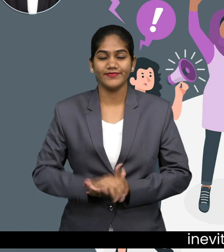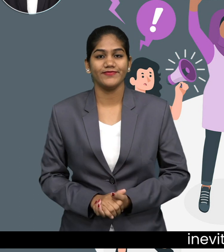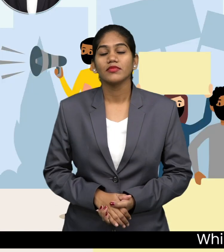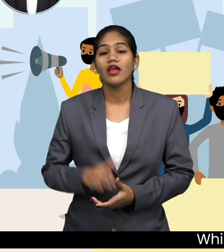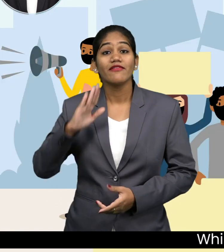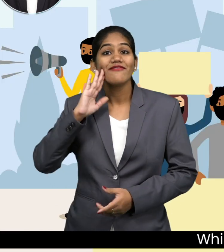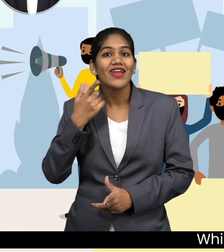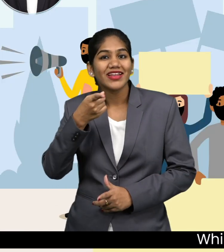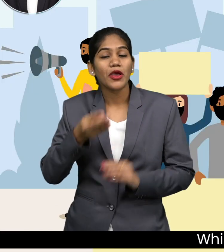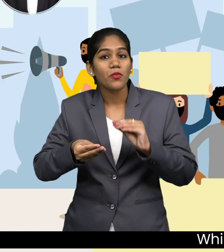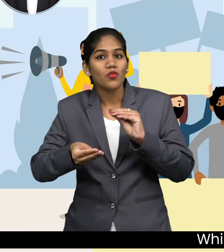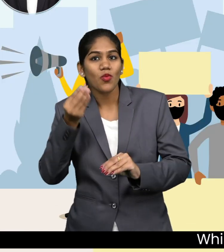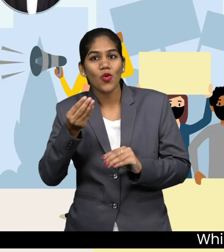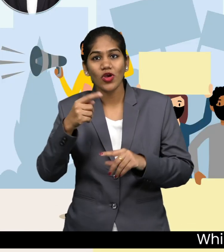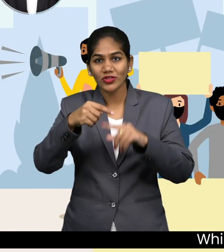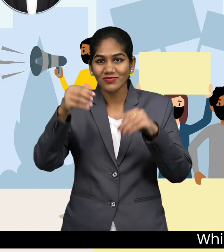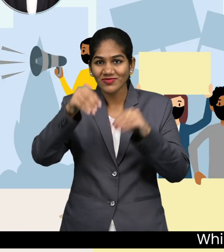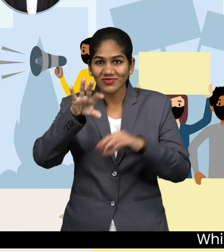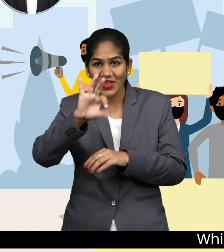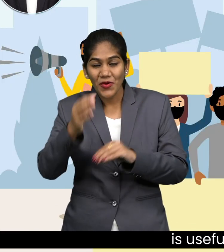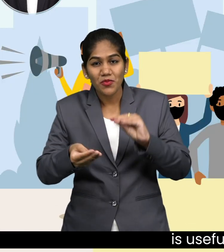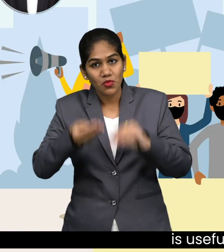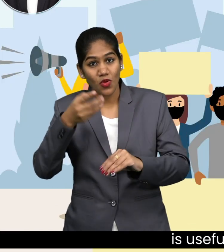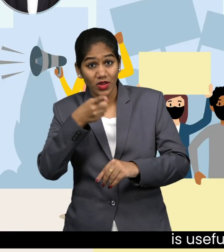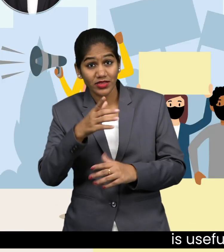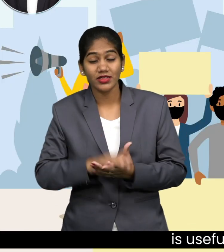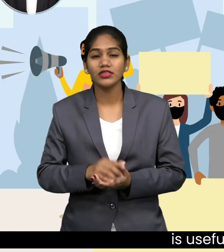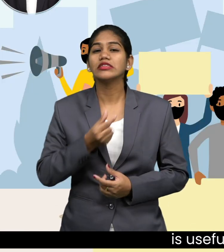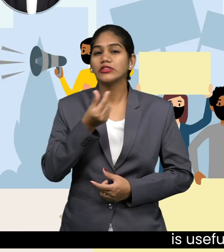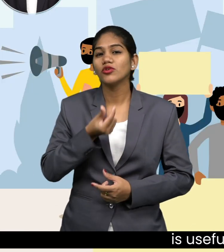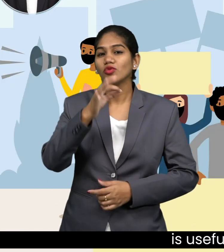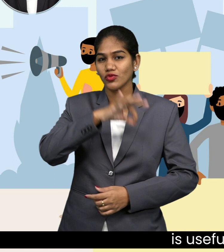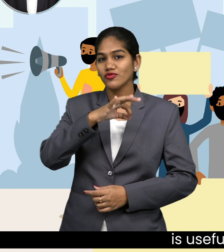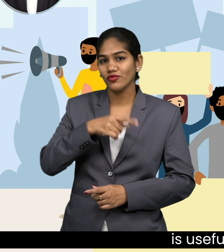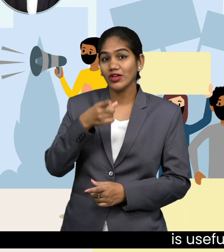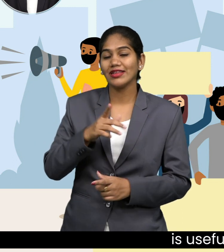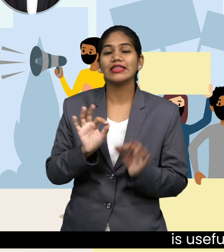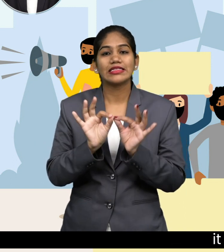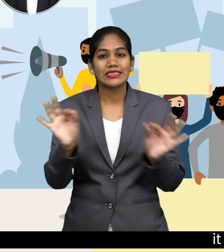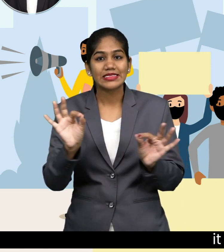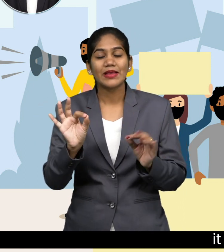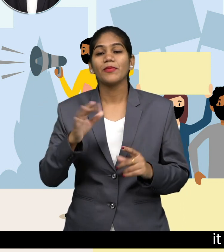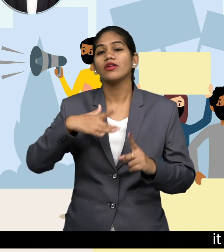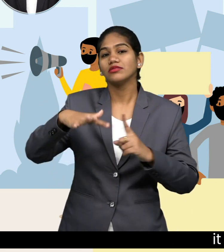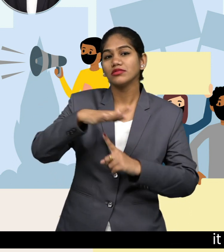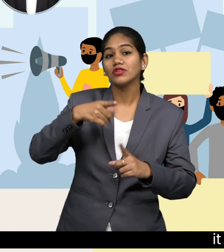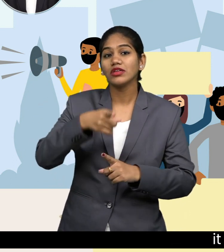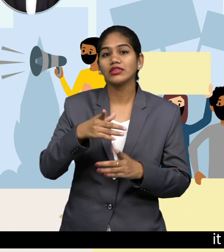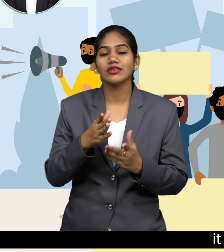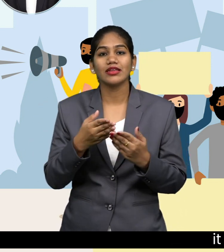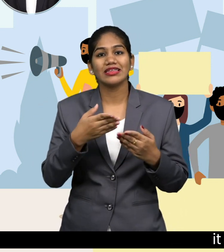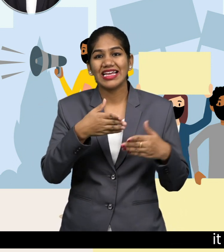While majority voting is useful in simple situations, it can be